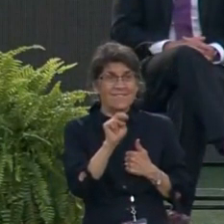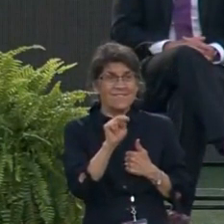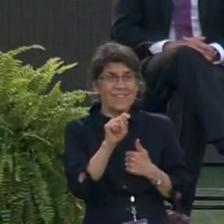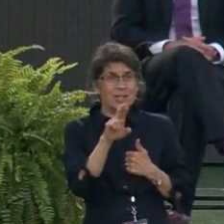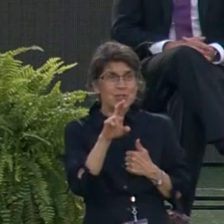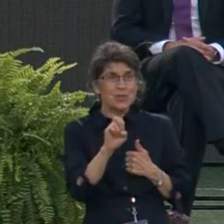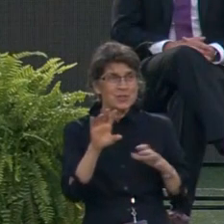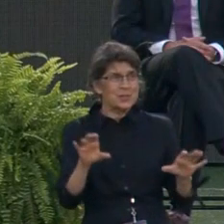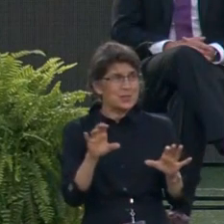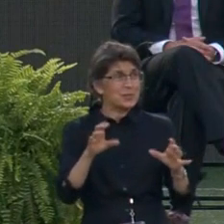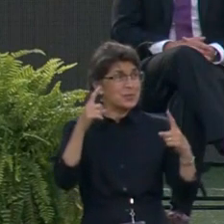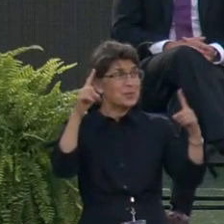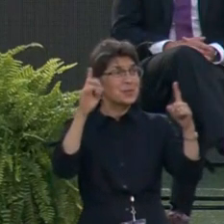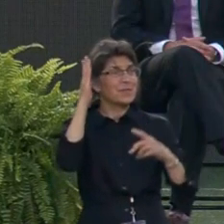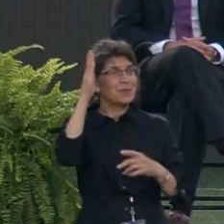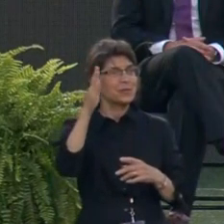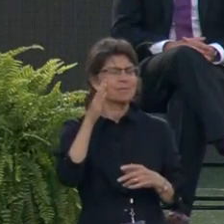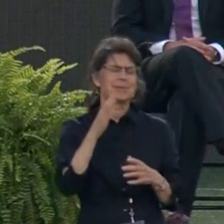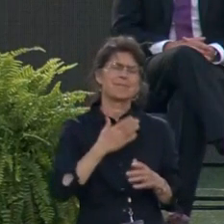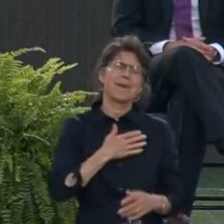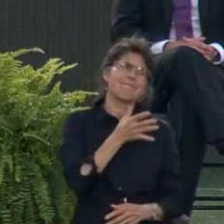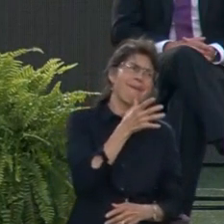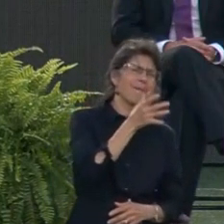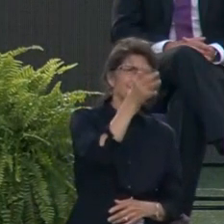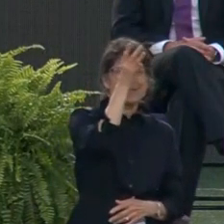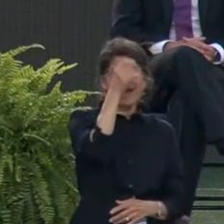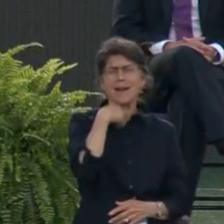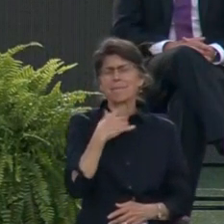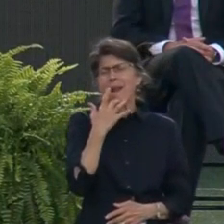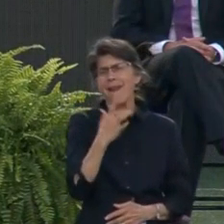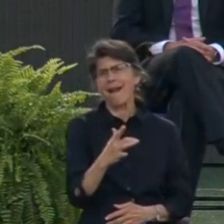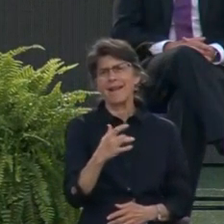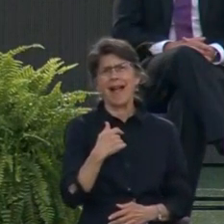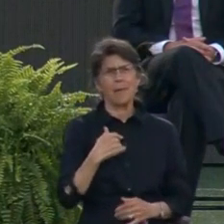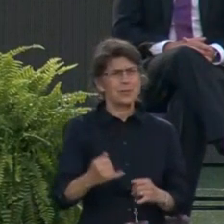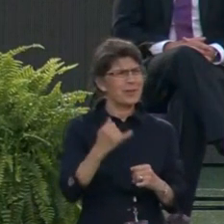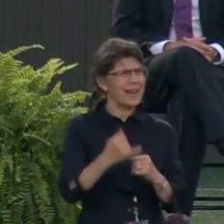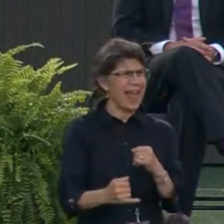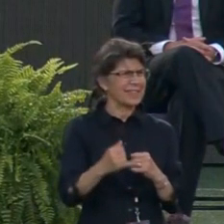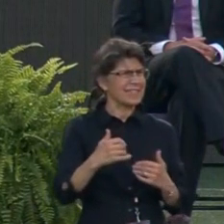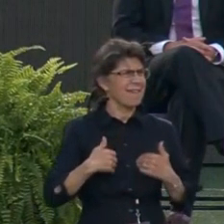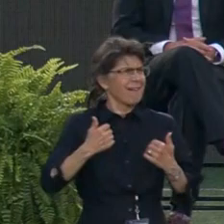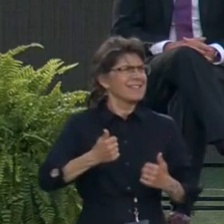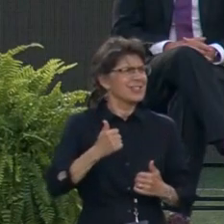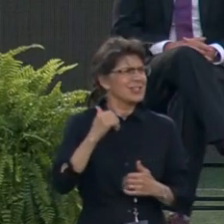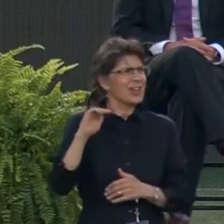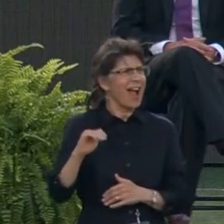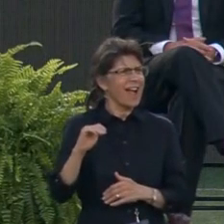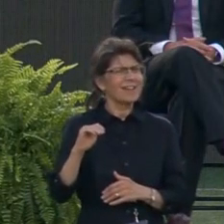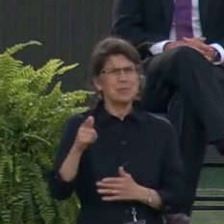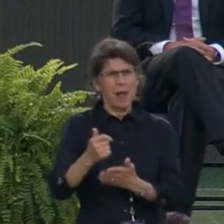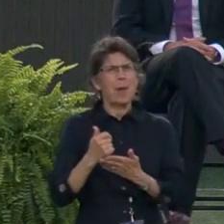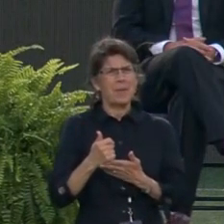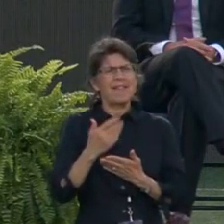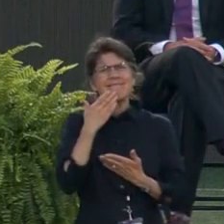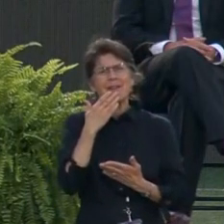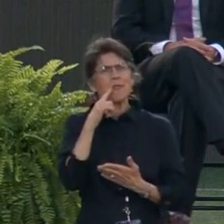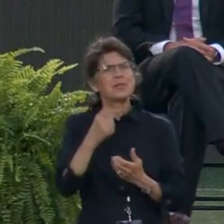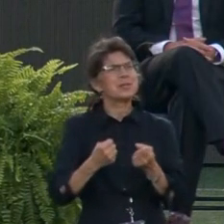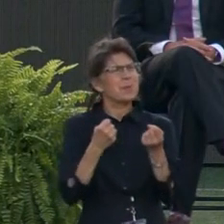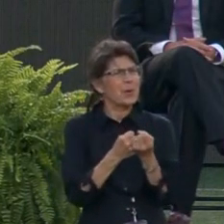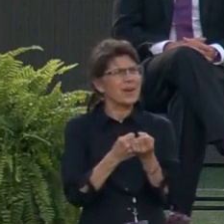my mom and dad, I'm so lucky to be the last child graduating and making your American dream come true. Thank you for your support and guidance